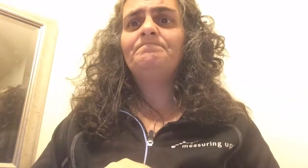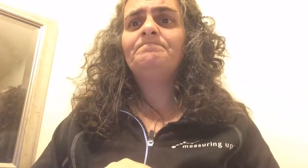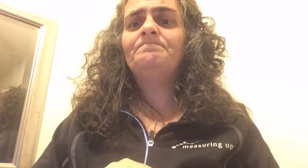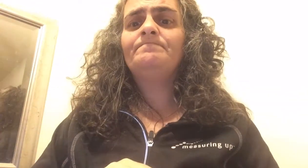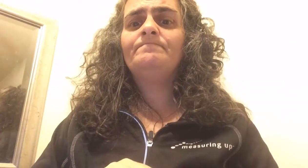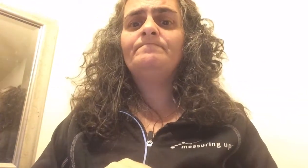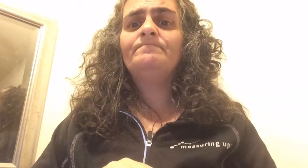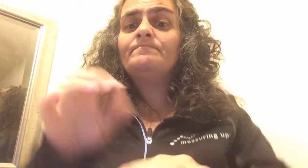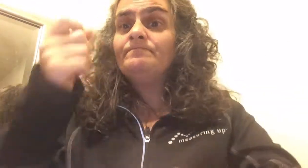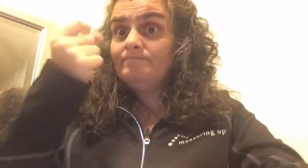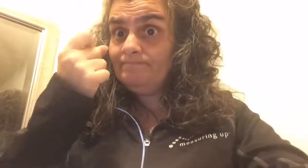you line yourself up. Man,